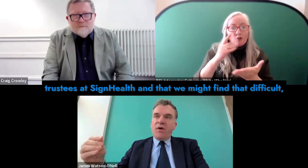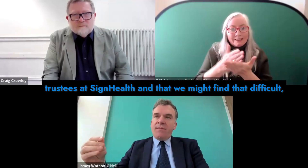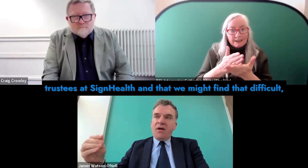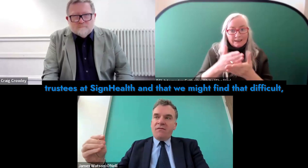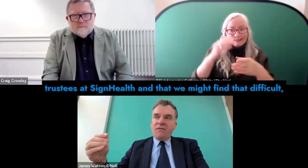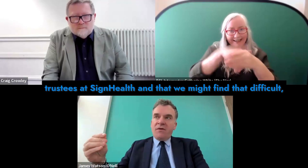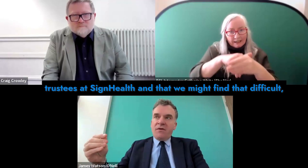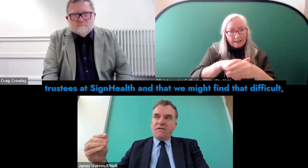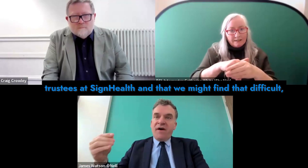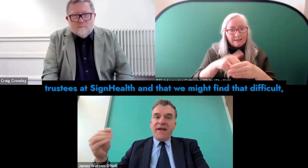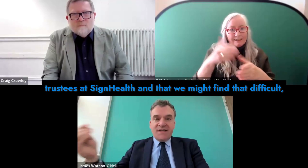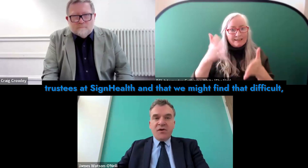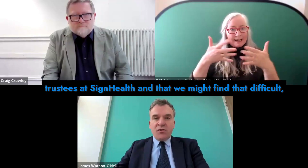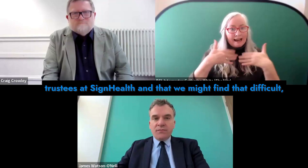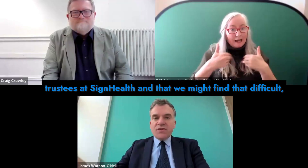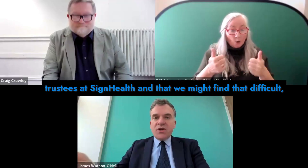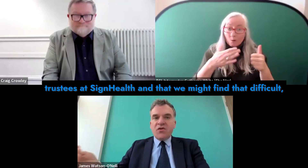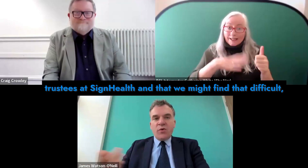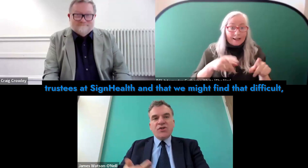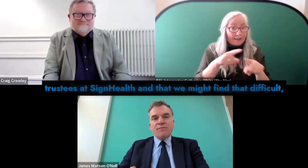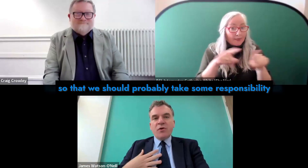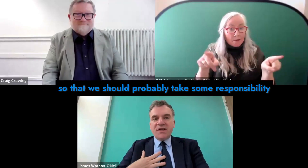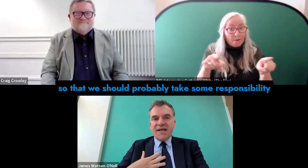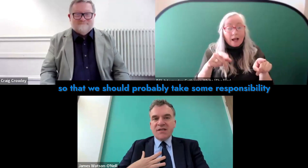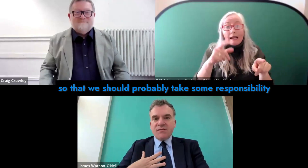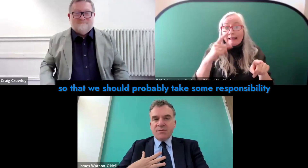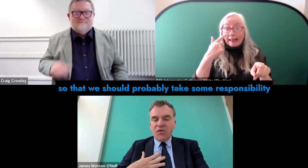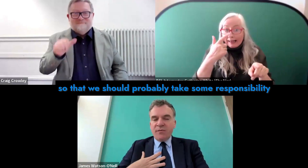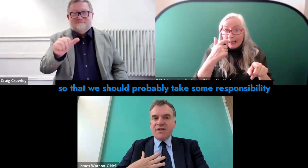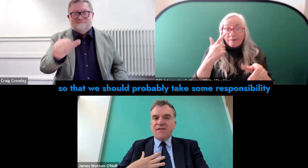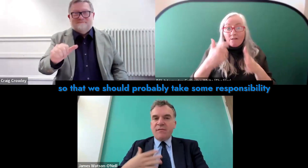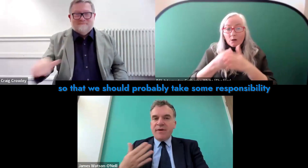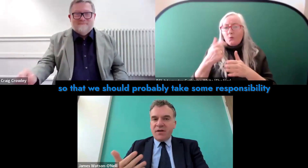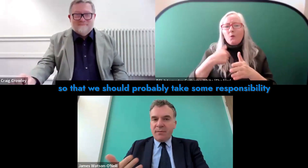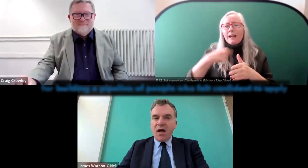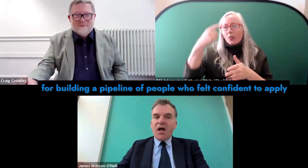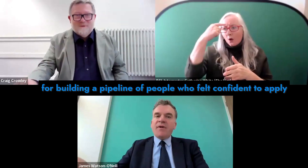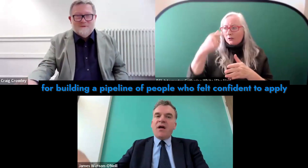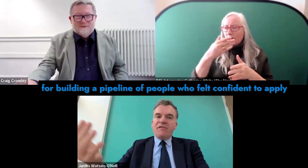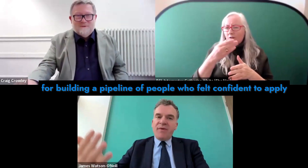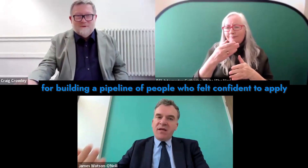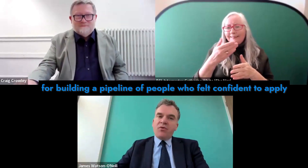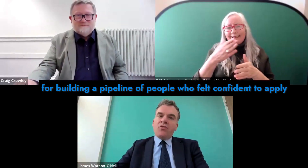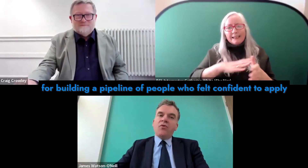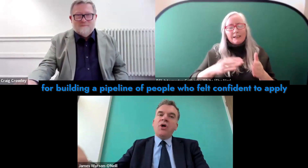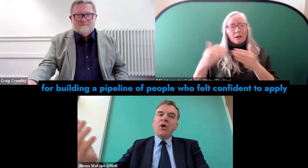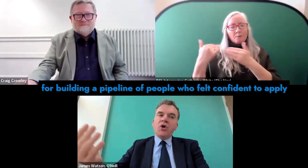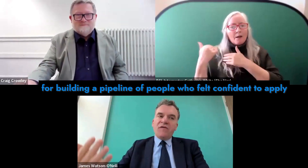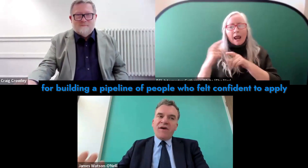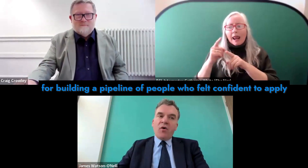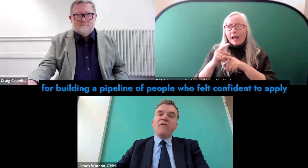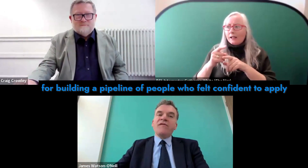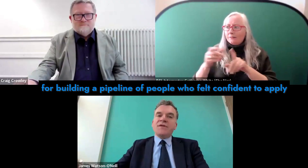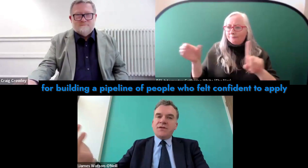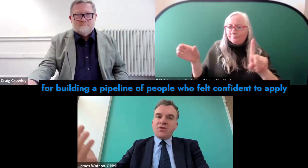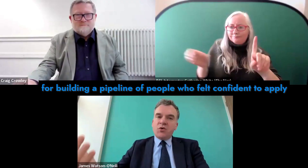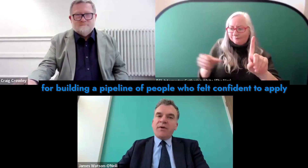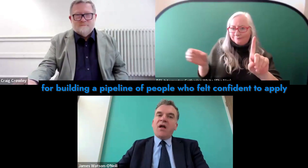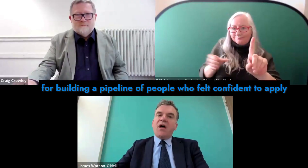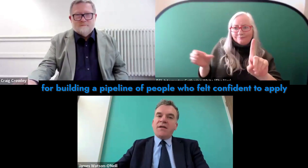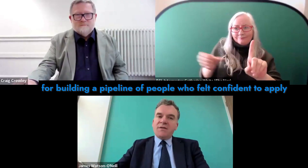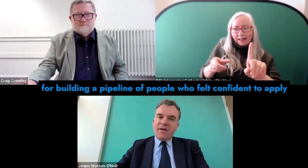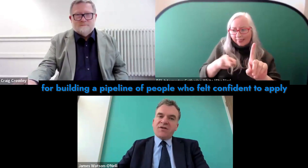Health, and that we might find that difficult, so that we should probably take some responsibility for building a pipeline of people who